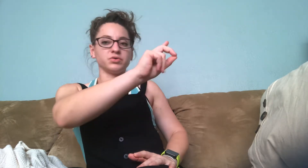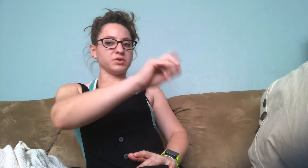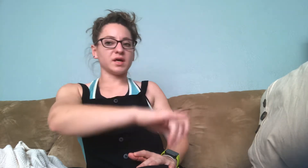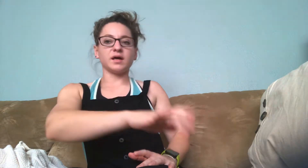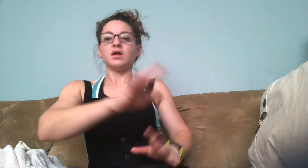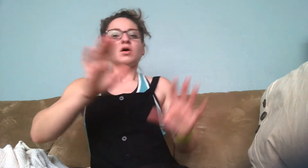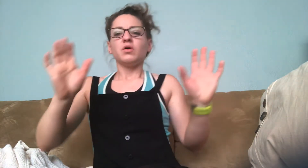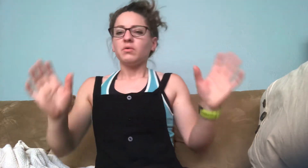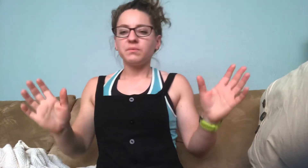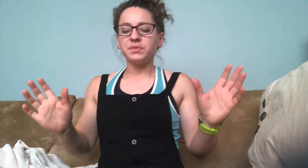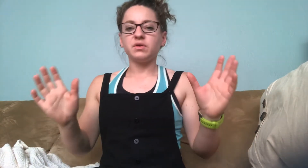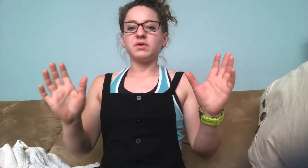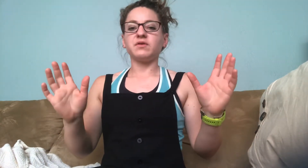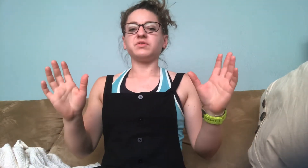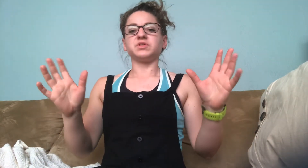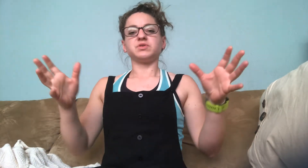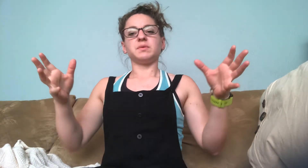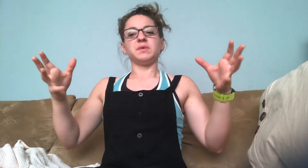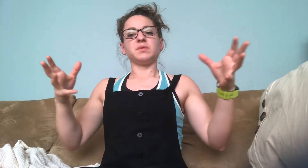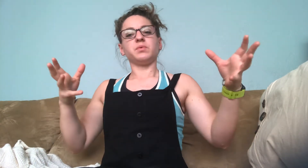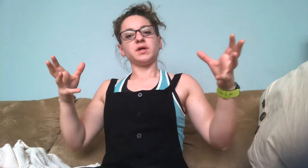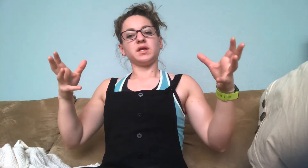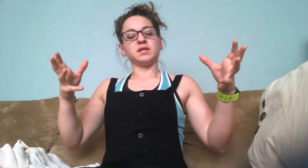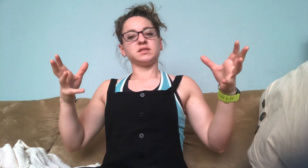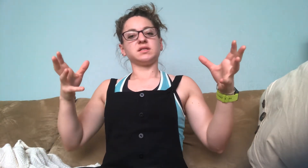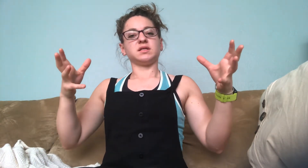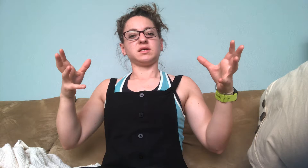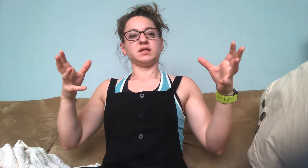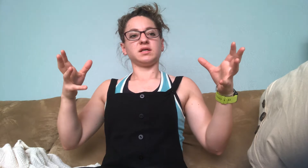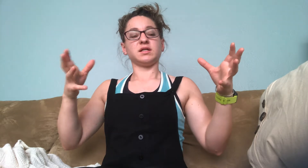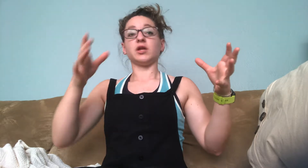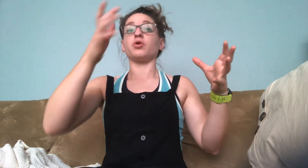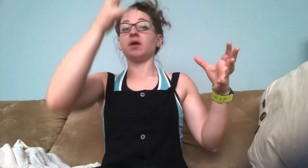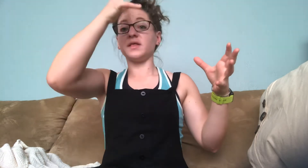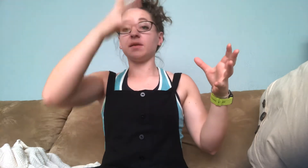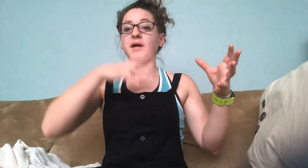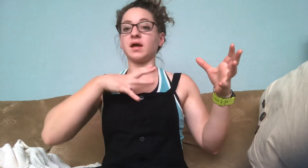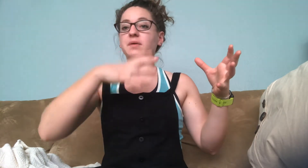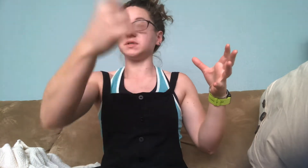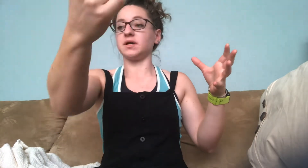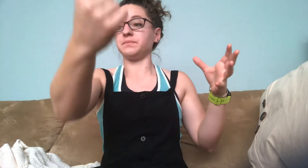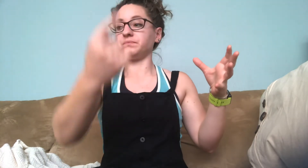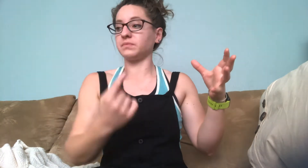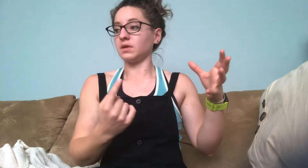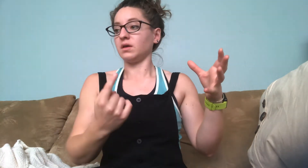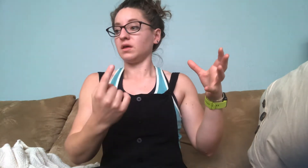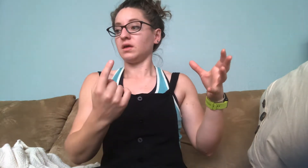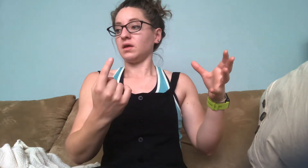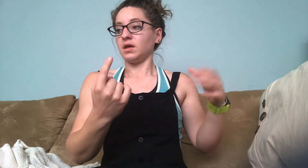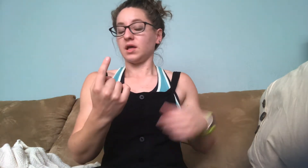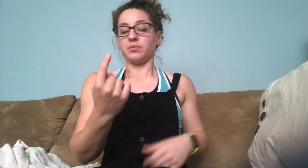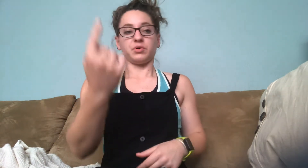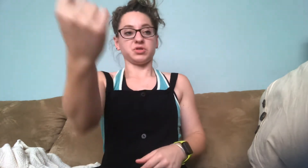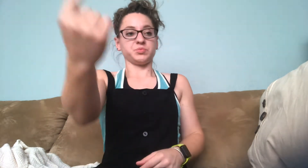no, or don't do that. Whatever the story may be, the point is, and then the man comes up and